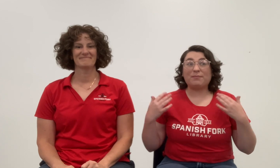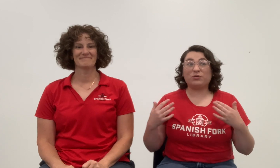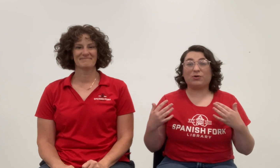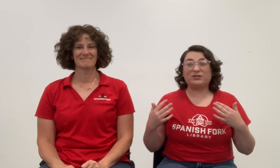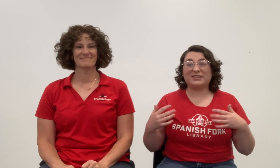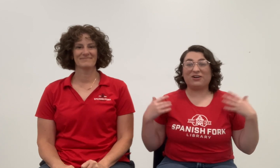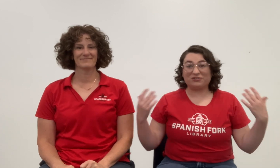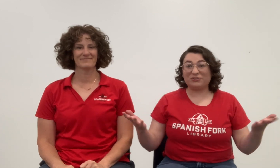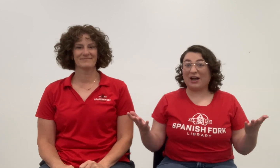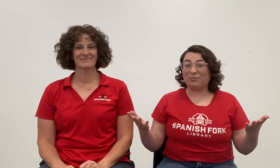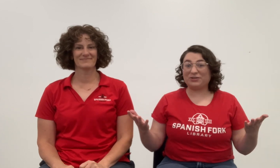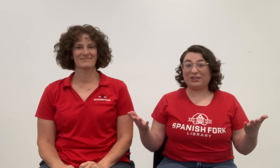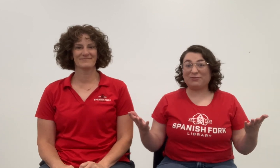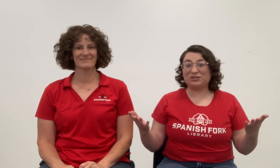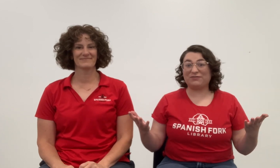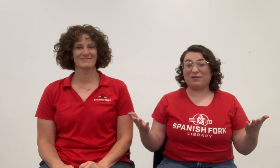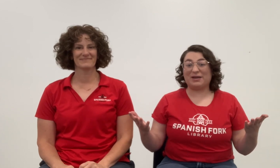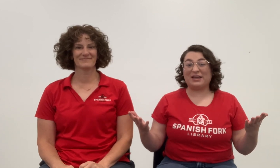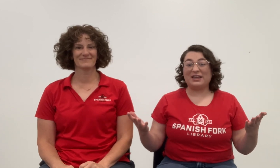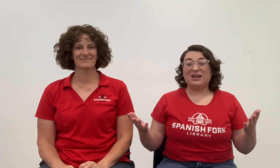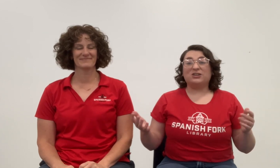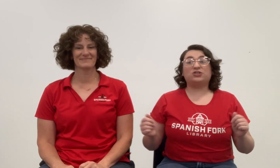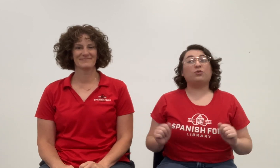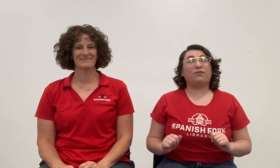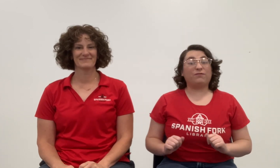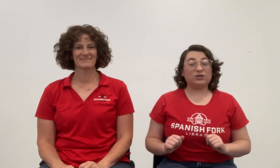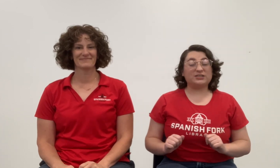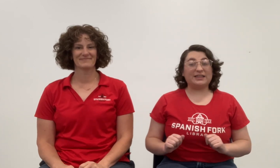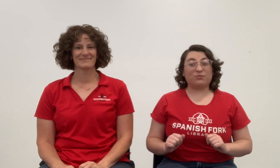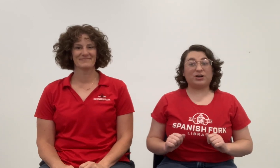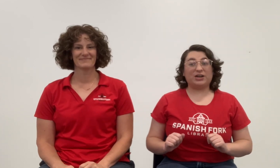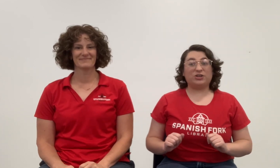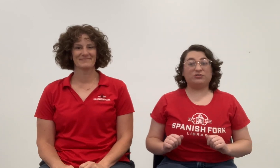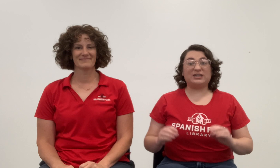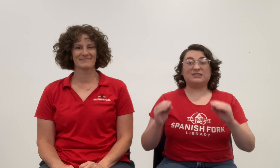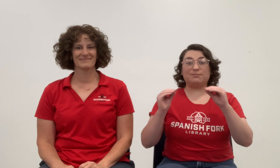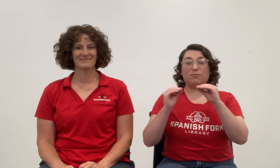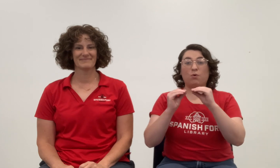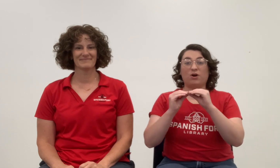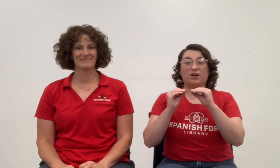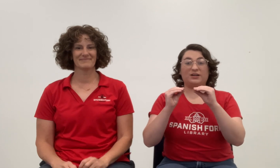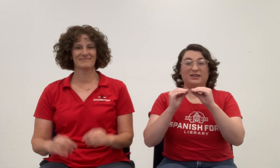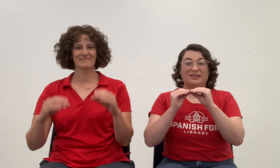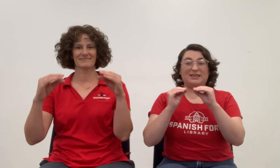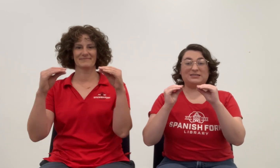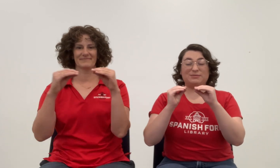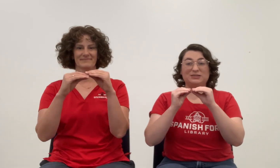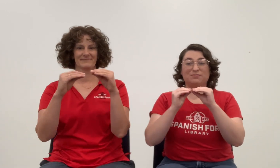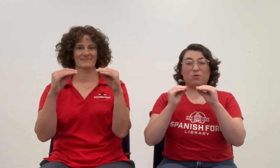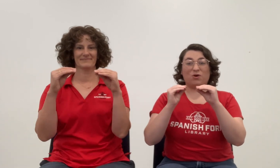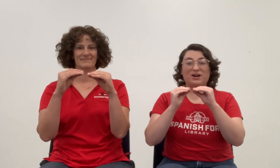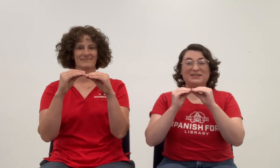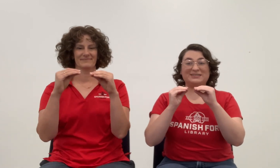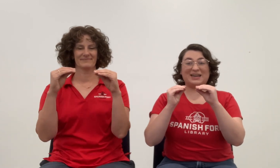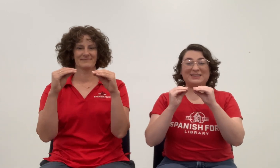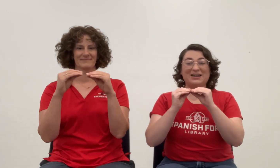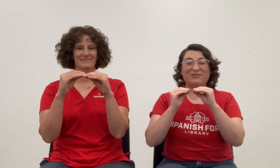the words and also to help with your language development. So the first sign that we're gonna use is more. This means more in sign